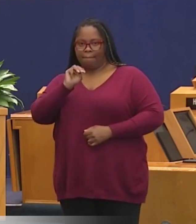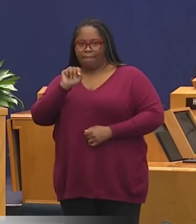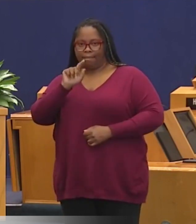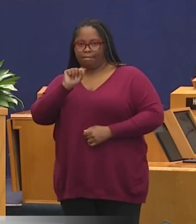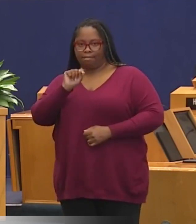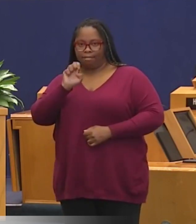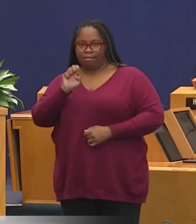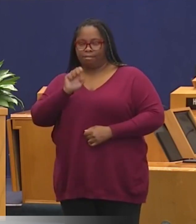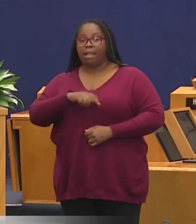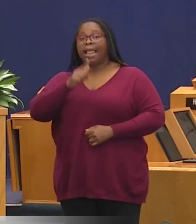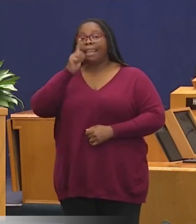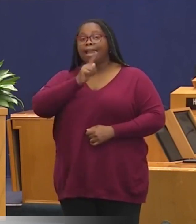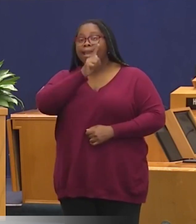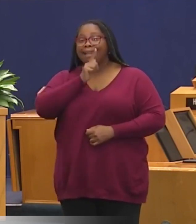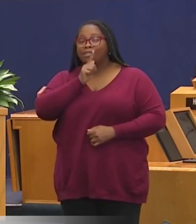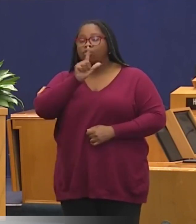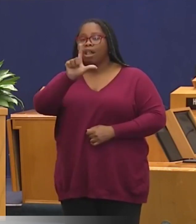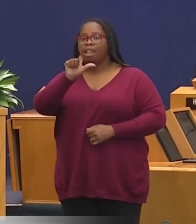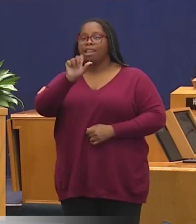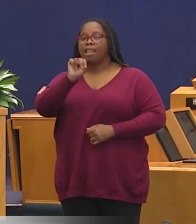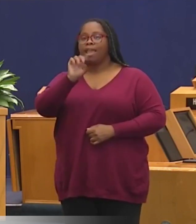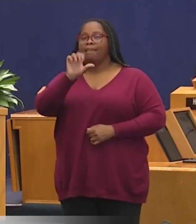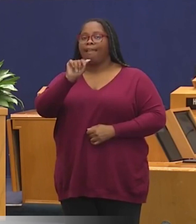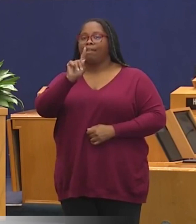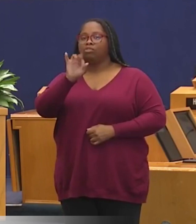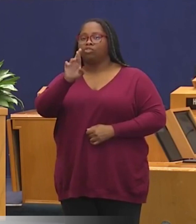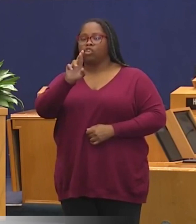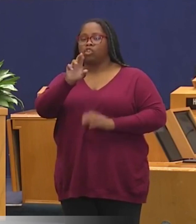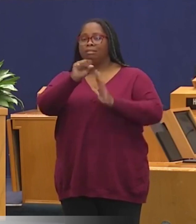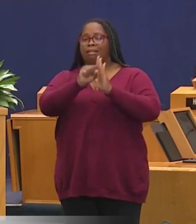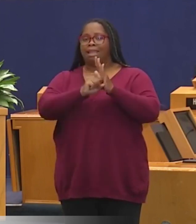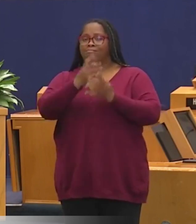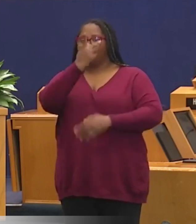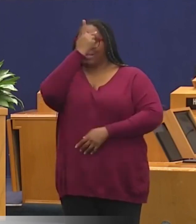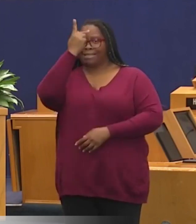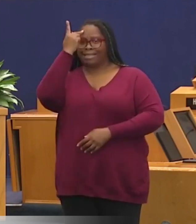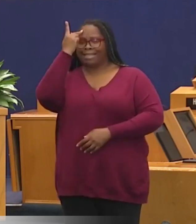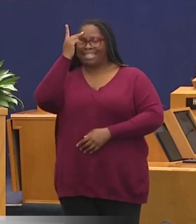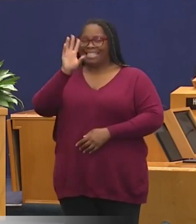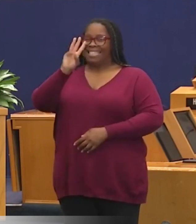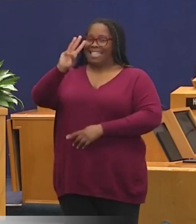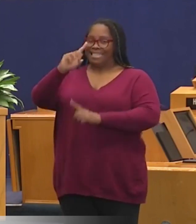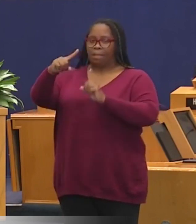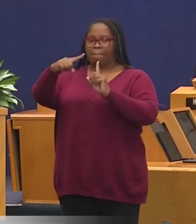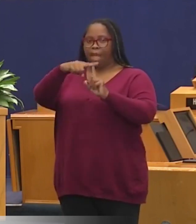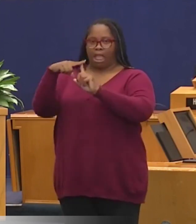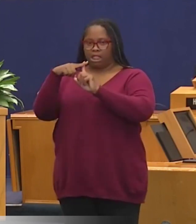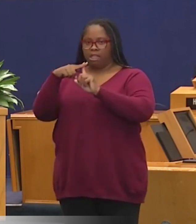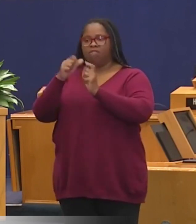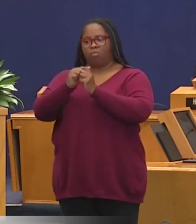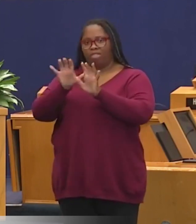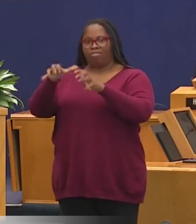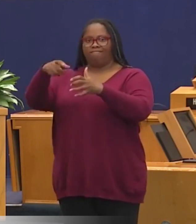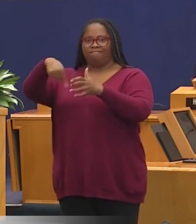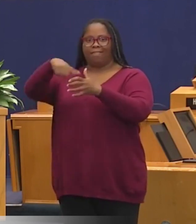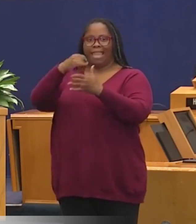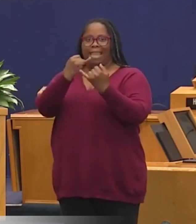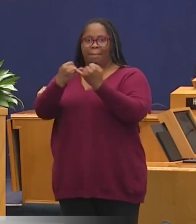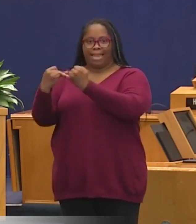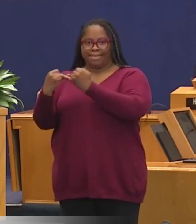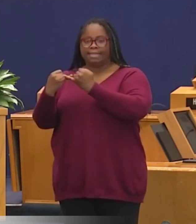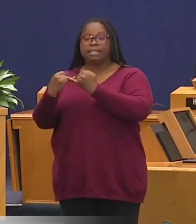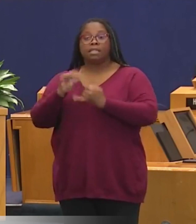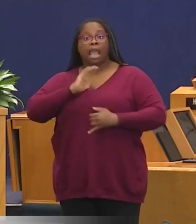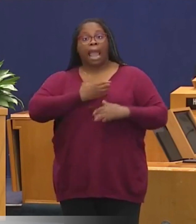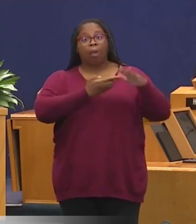Lancaster State Prison has 6 positive cases amongst inmates. In our shelters, there are still